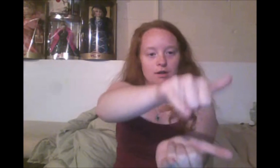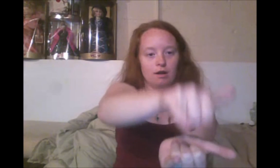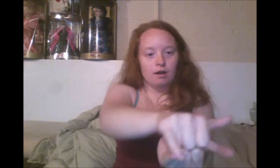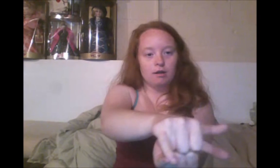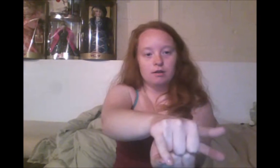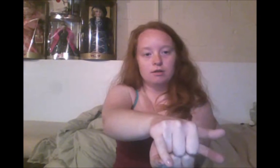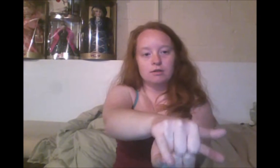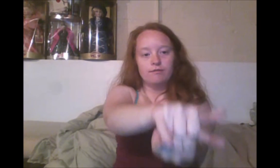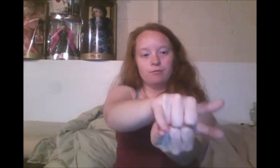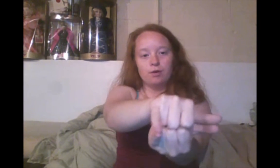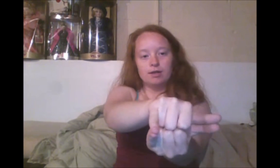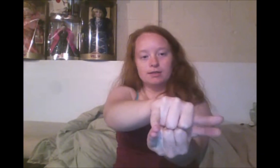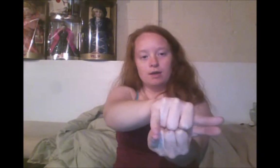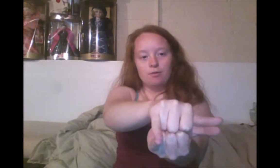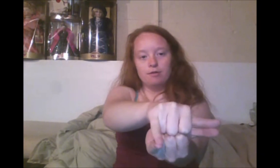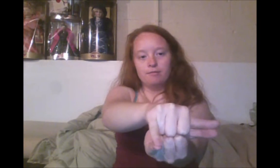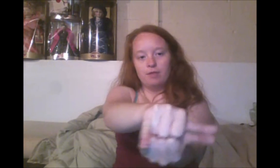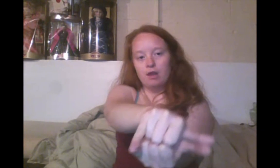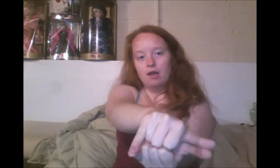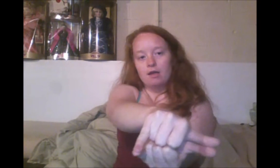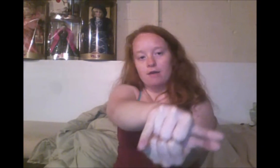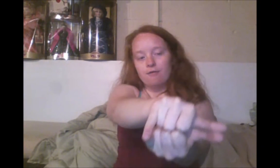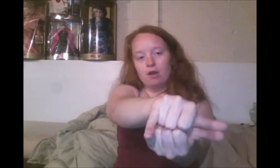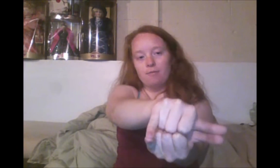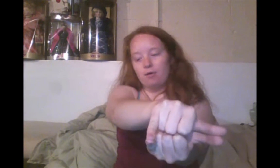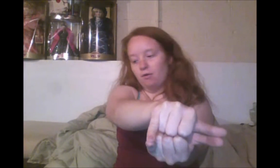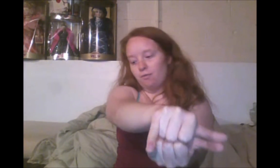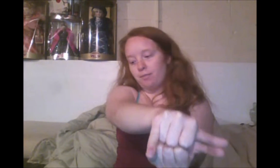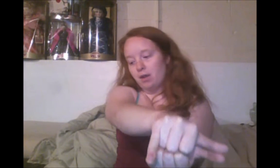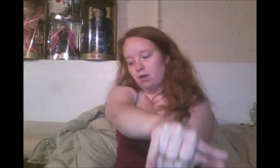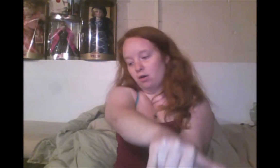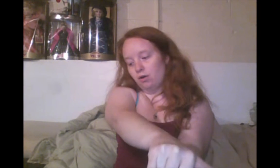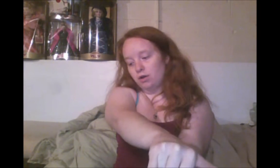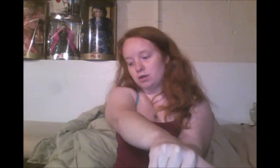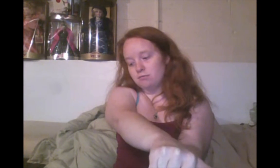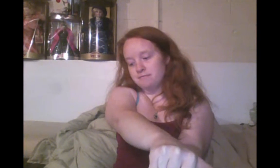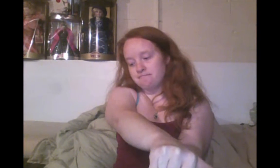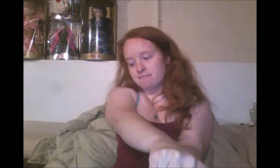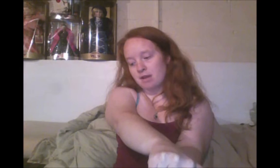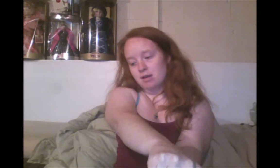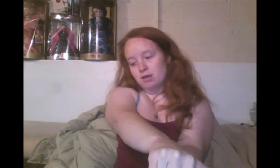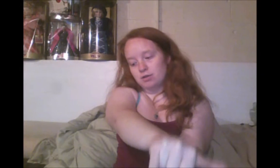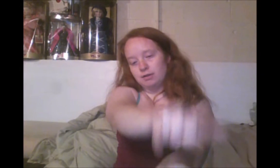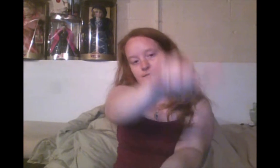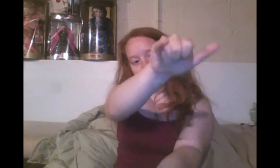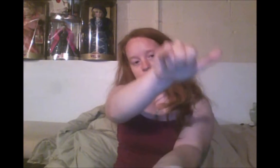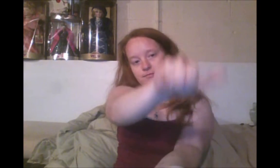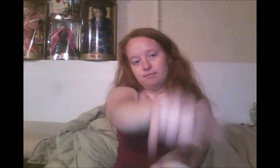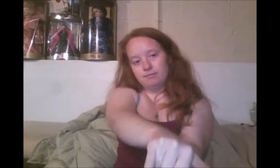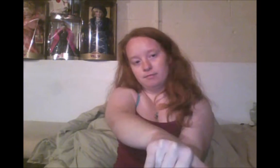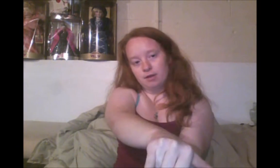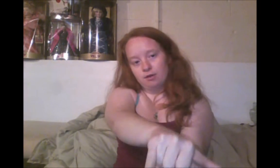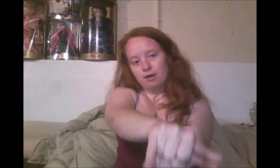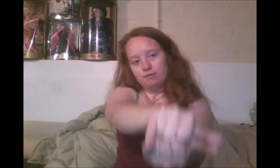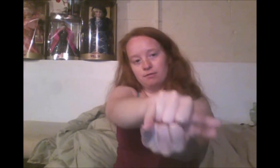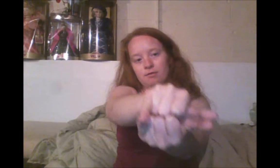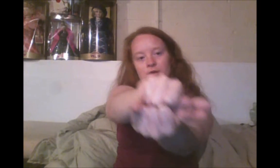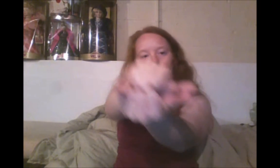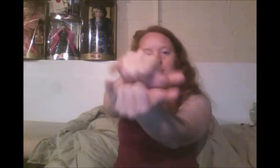are pointed downward. For hippo, all you do is you lift up and go down.